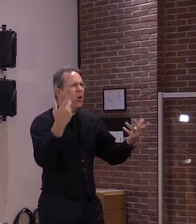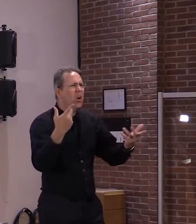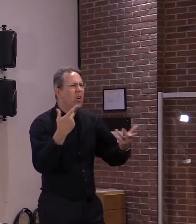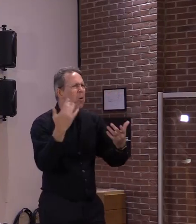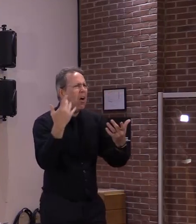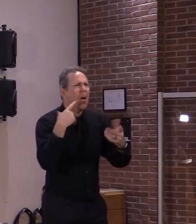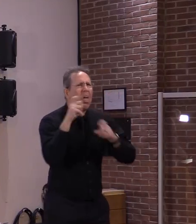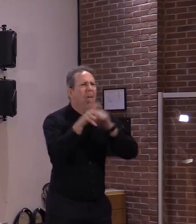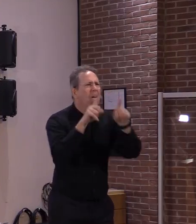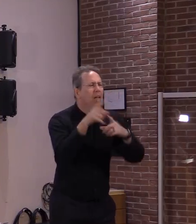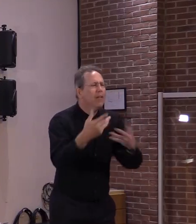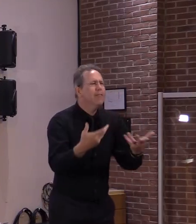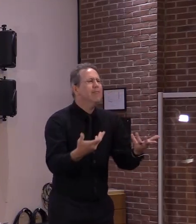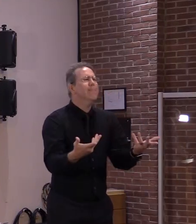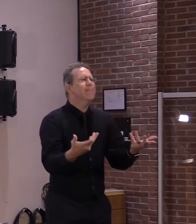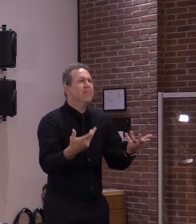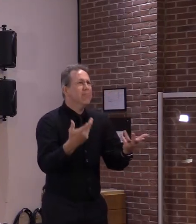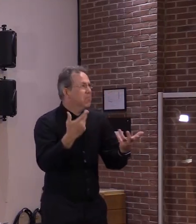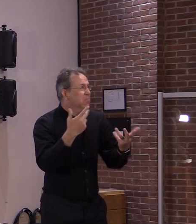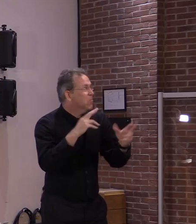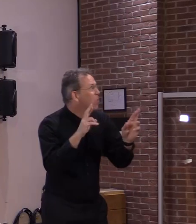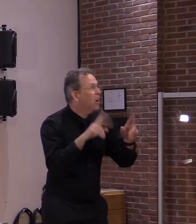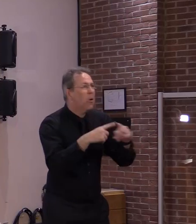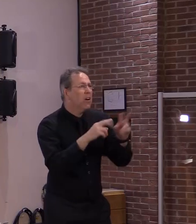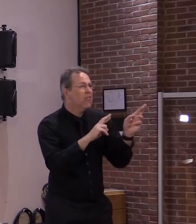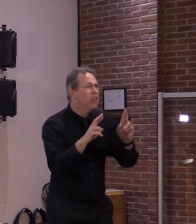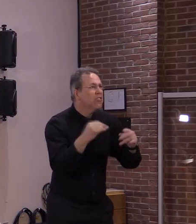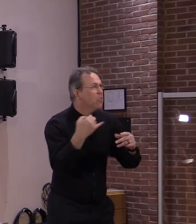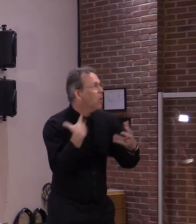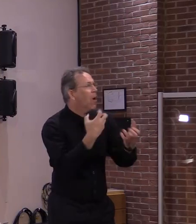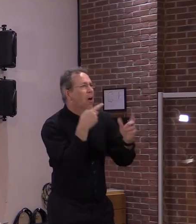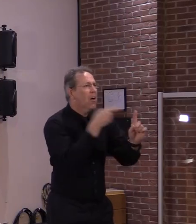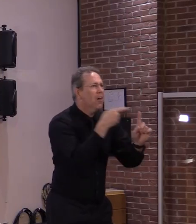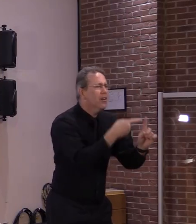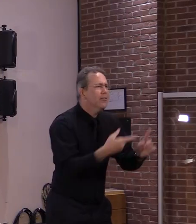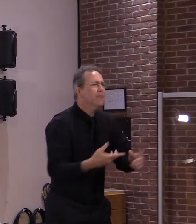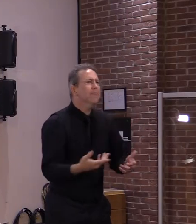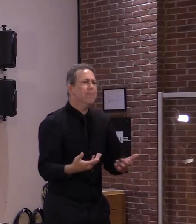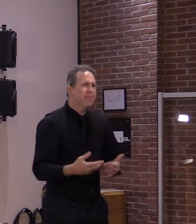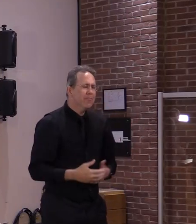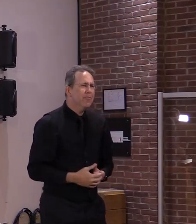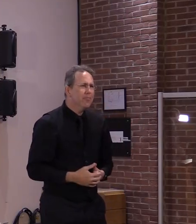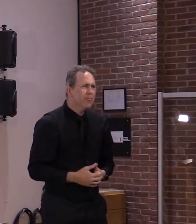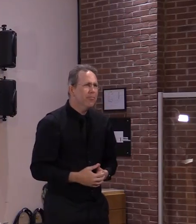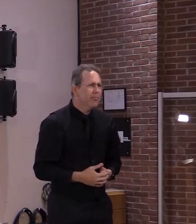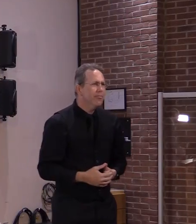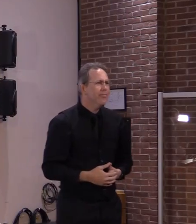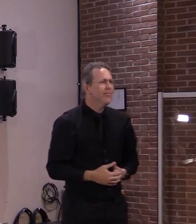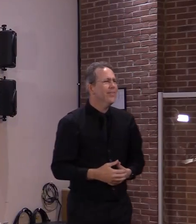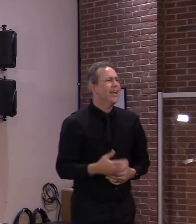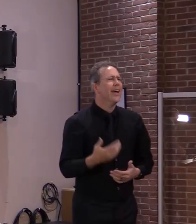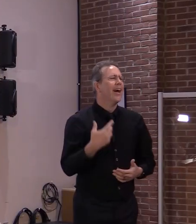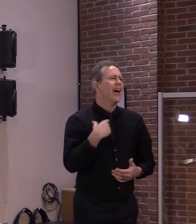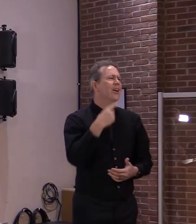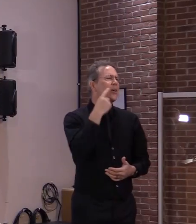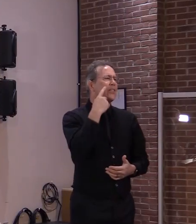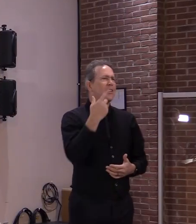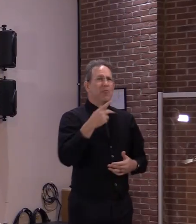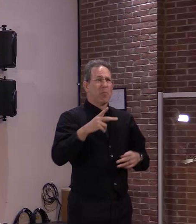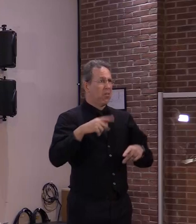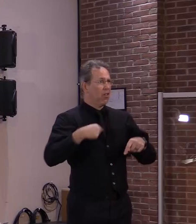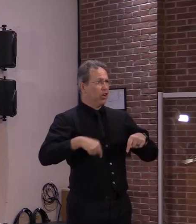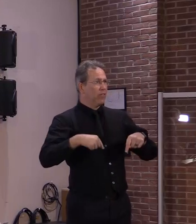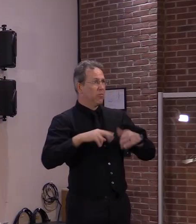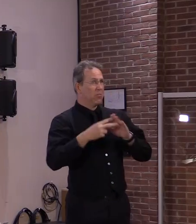I'm ready to go, please get me my shot. So I don't think we're gonna find that kind of level of hesitancy. I also